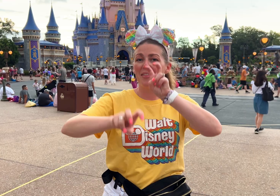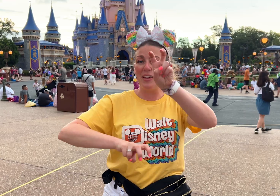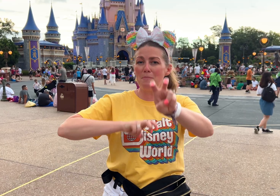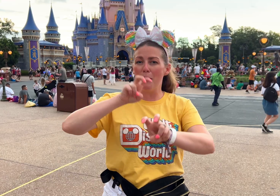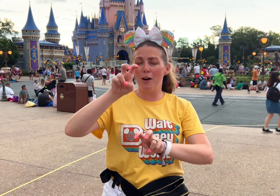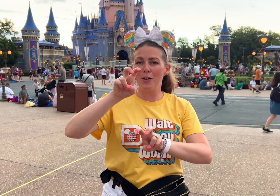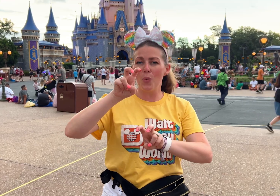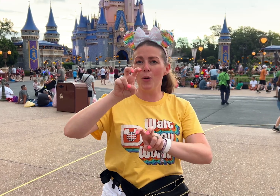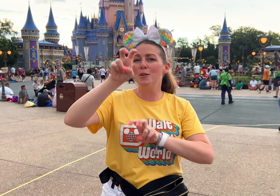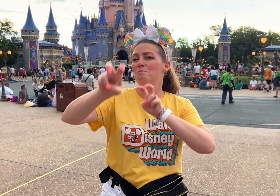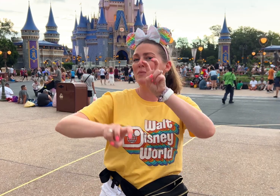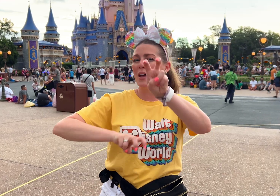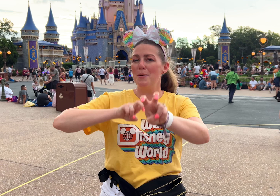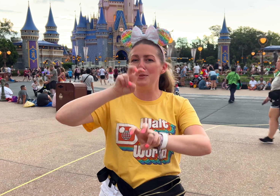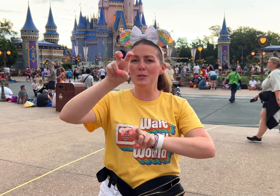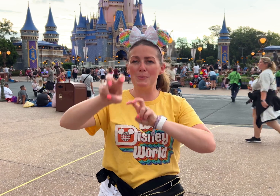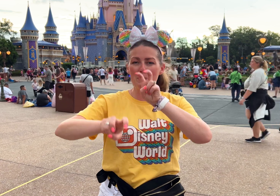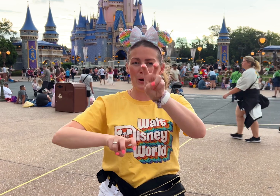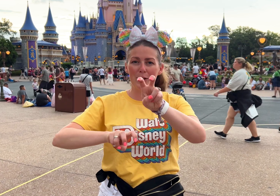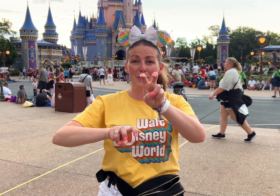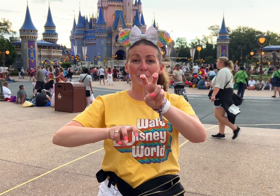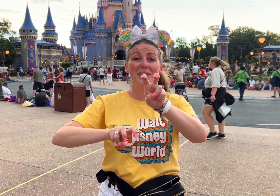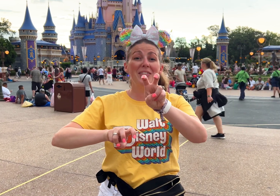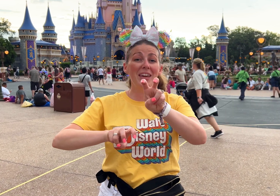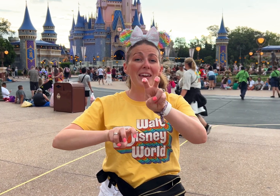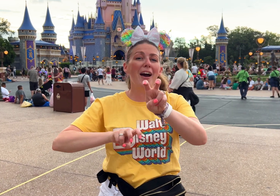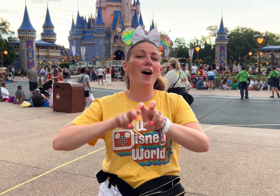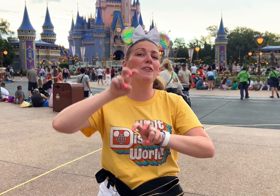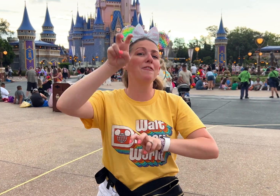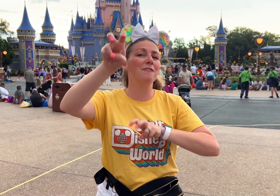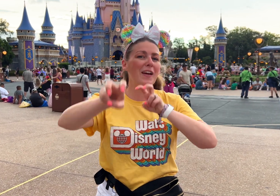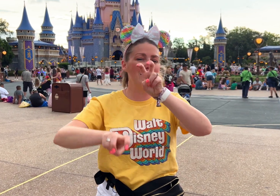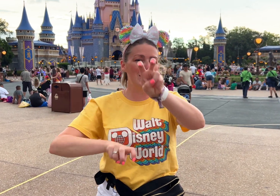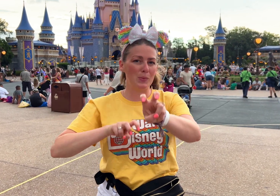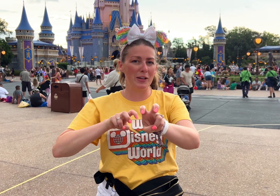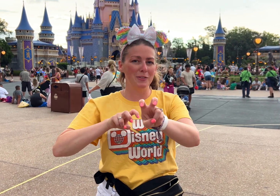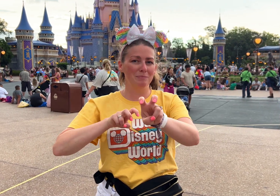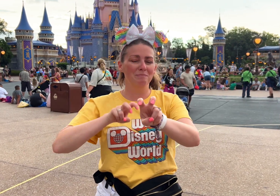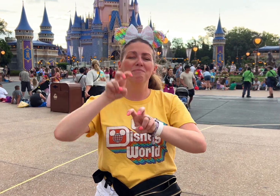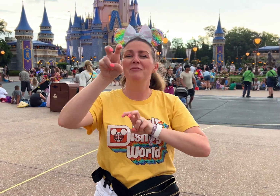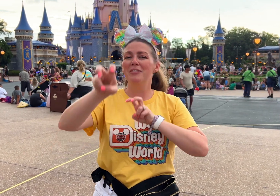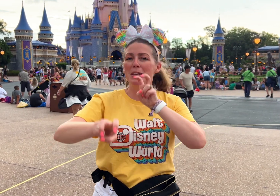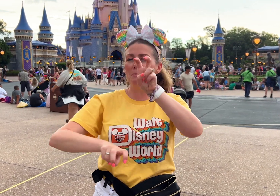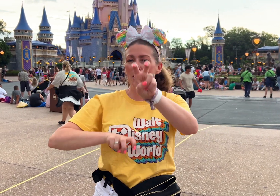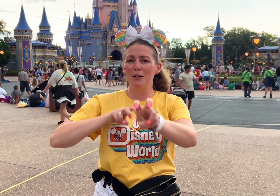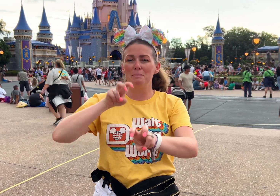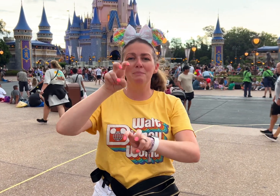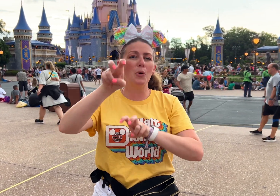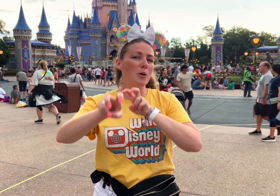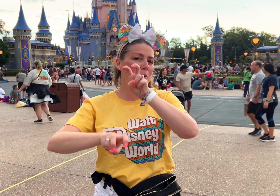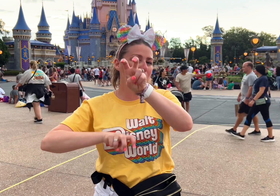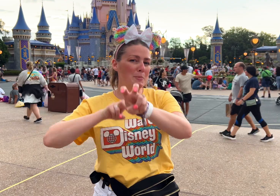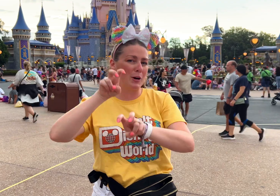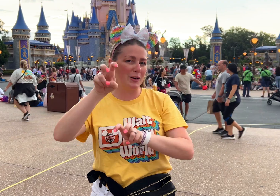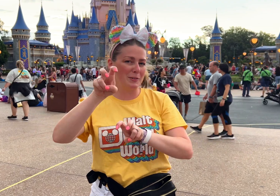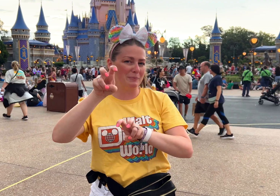Theme park or amusement park. Think of a Ferris wheel. Theme park or amusement park.